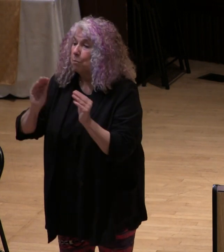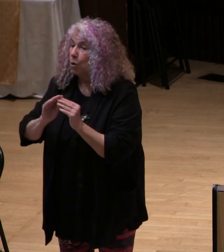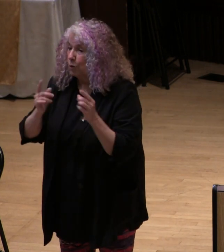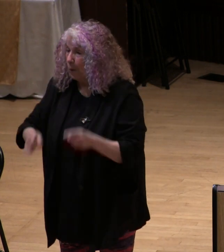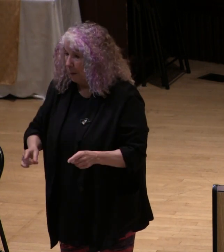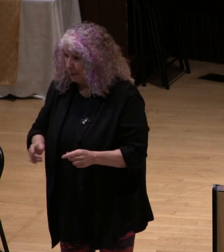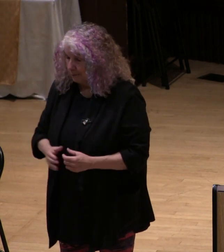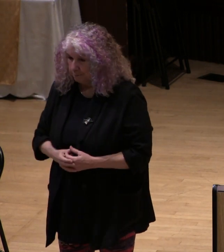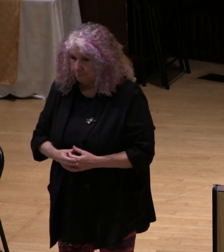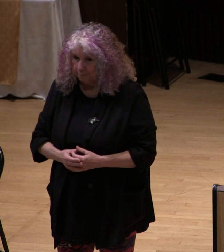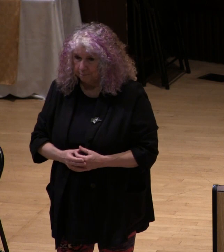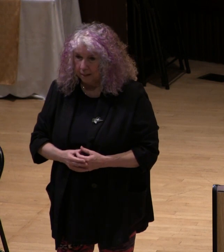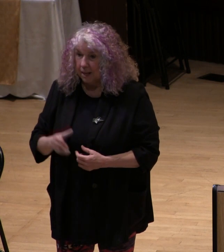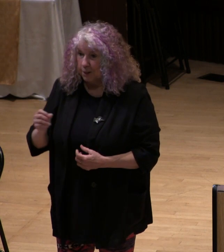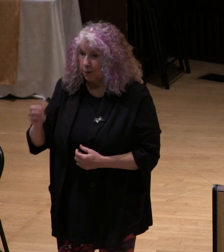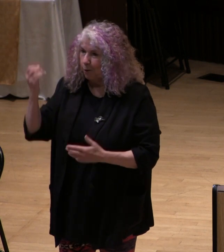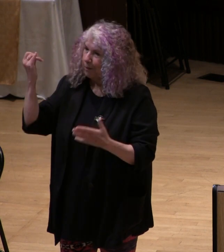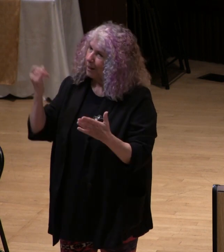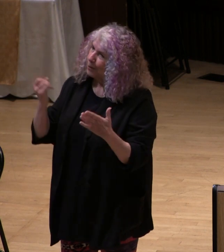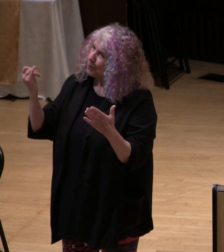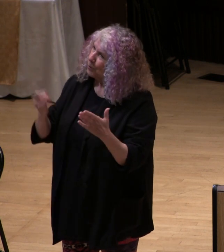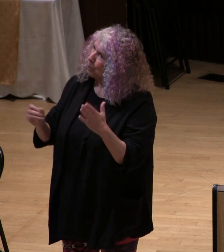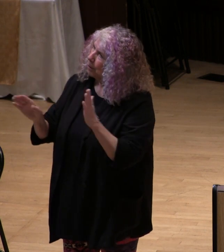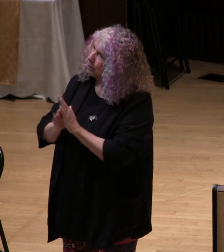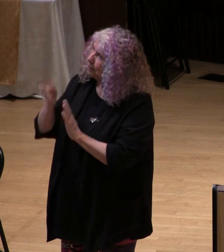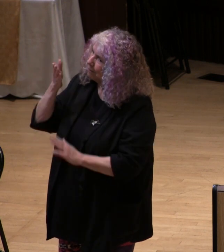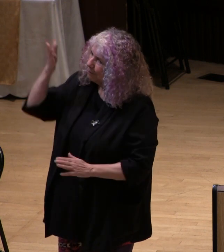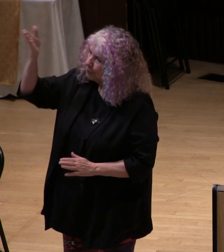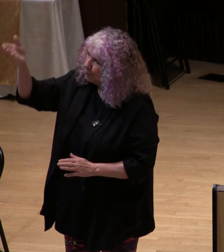come, and so they drew pictures of it.